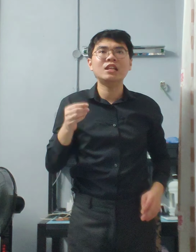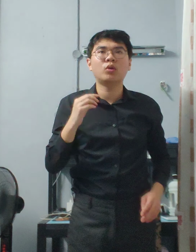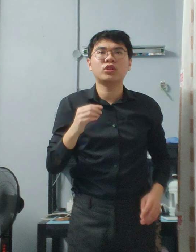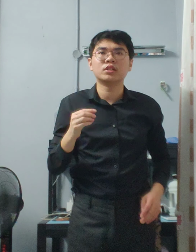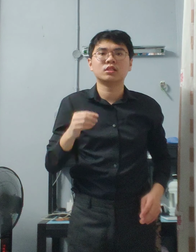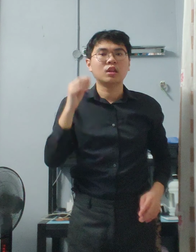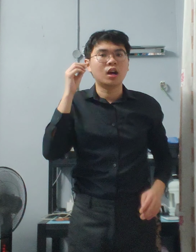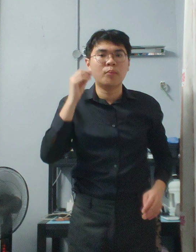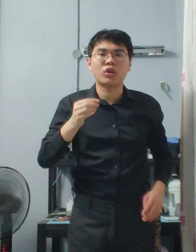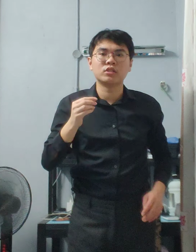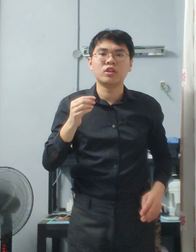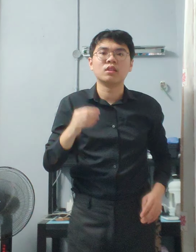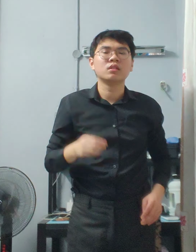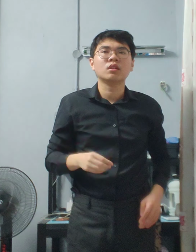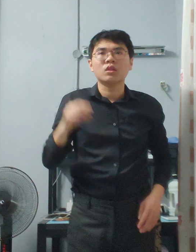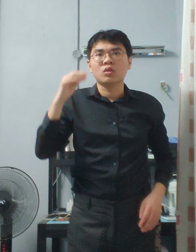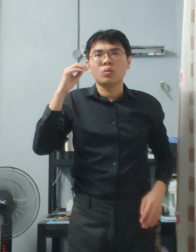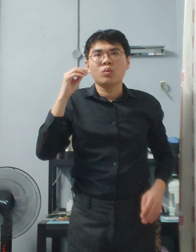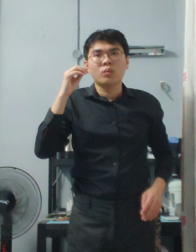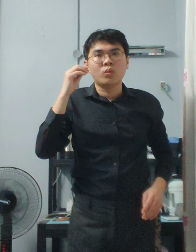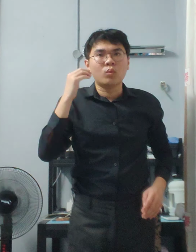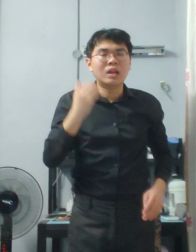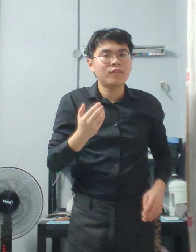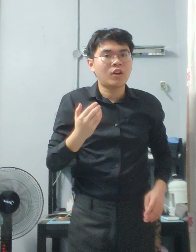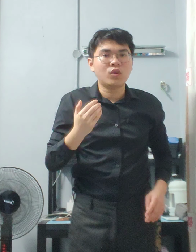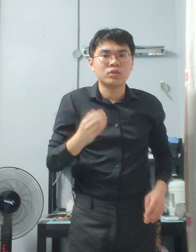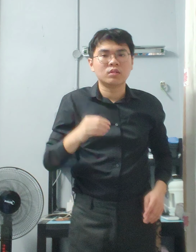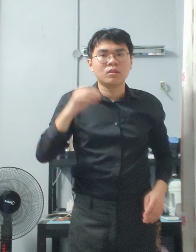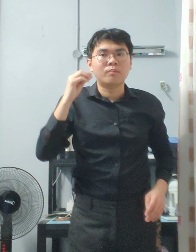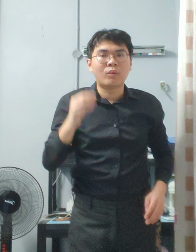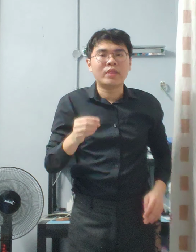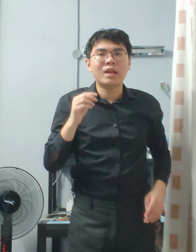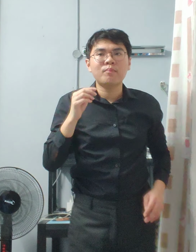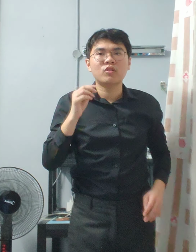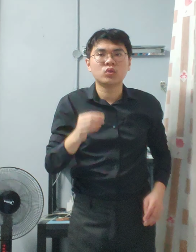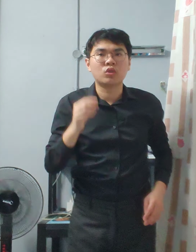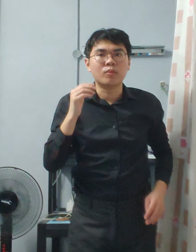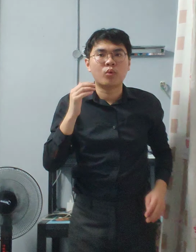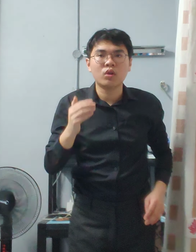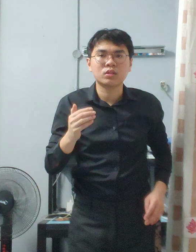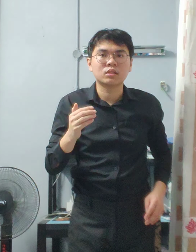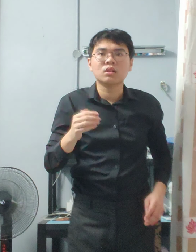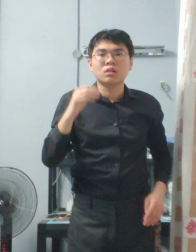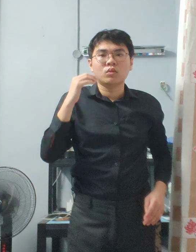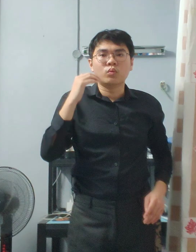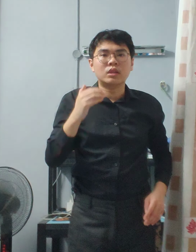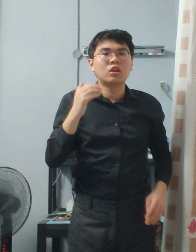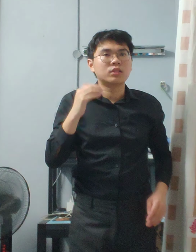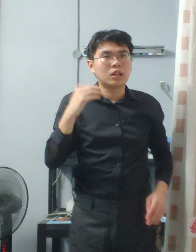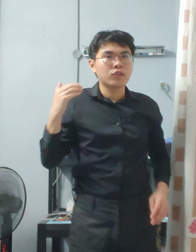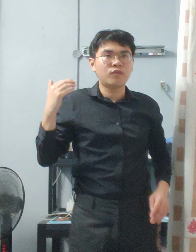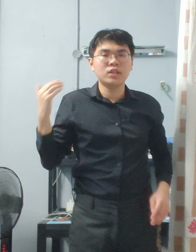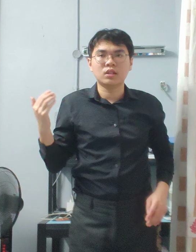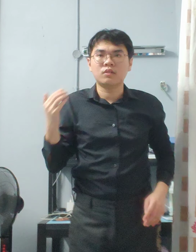really bothers us, a broken screen. We love our phones, but when that beautiful screen breaks, it costs a lot to fix it.